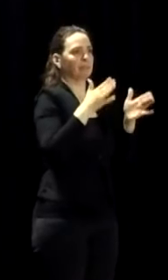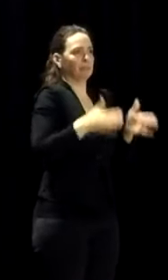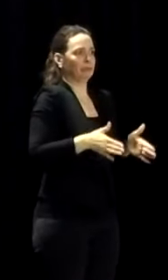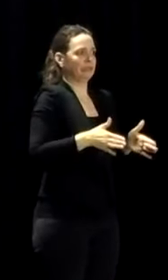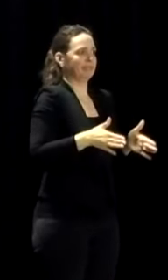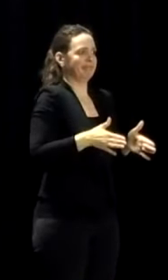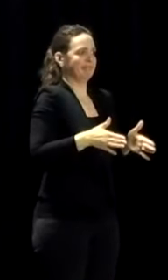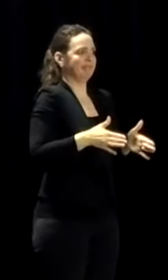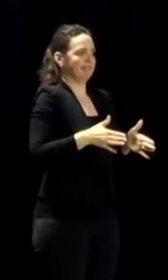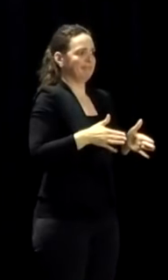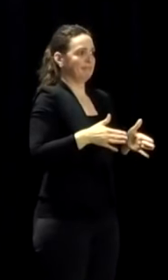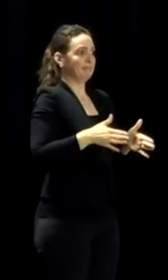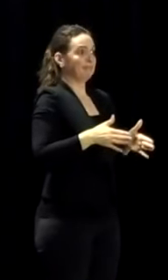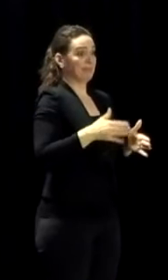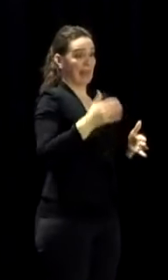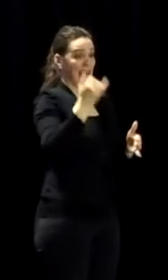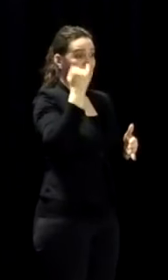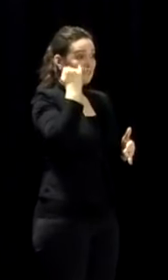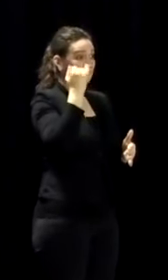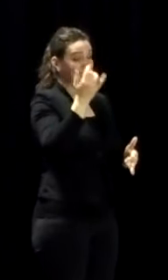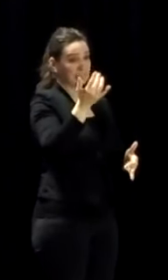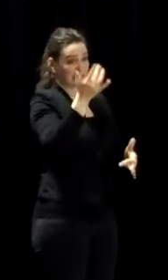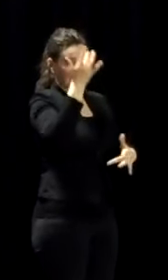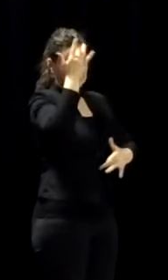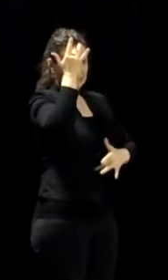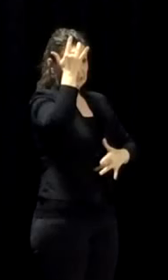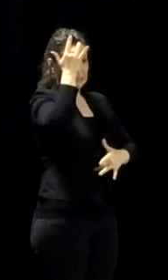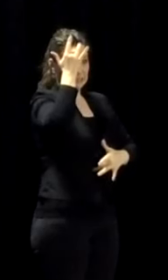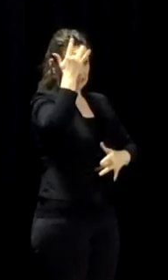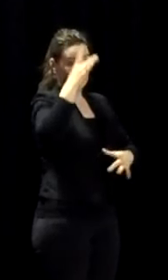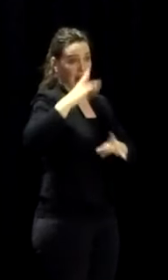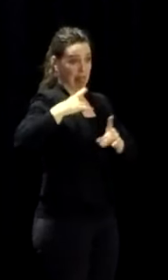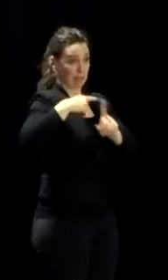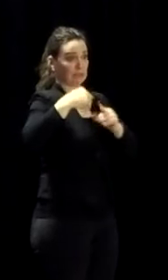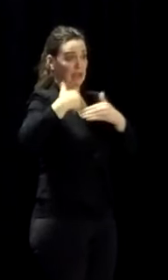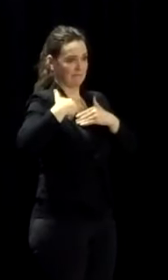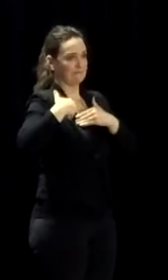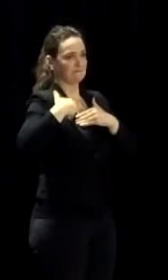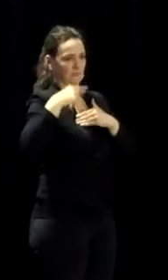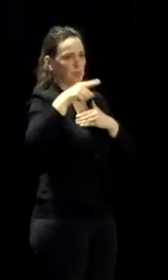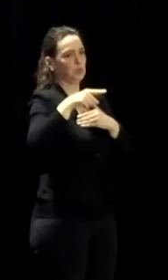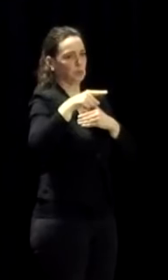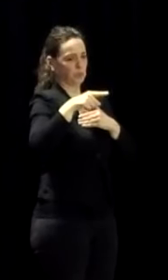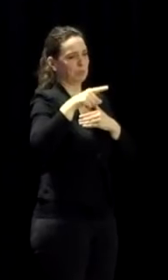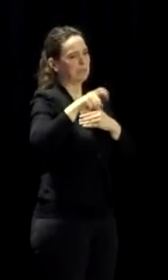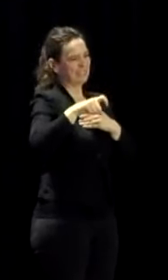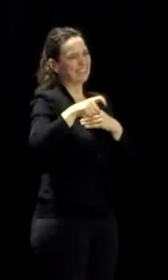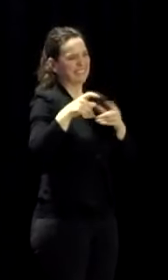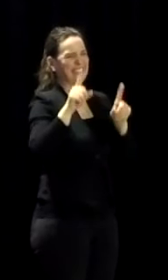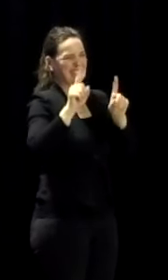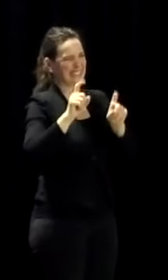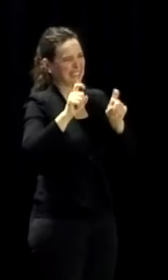in a building like this right now where everybody is social distanced. Direct exposure is not passing an acquaintance in a grocery store